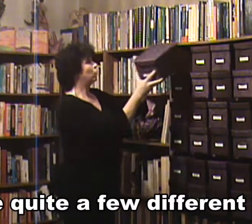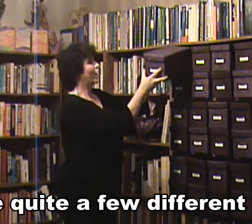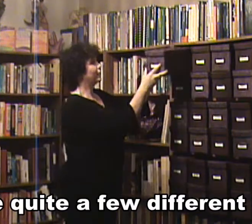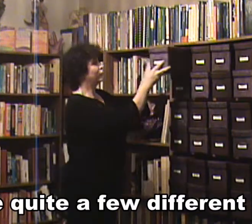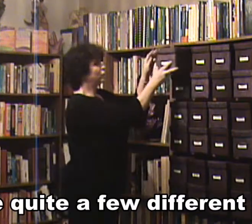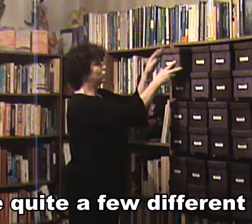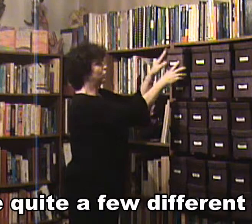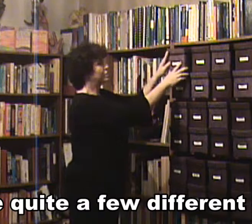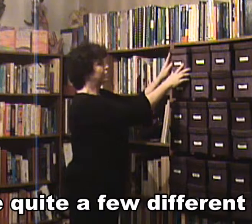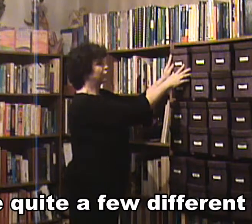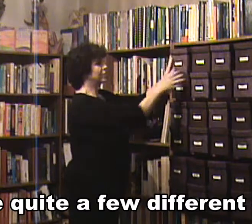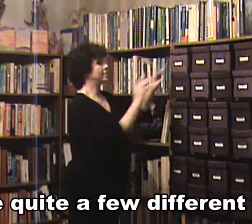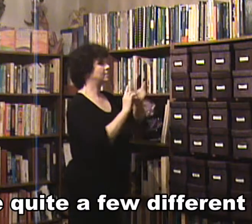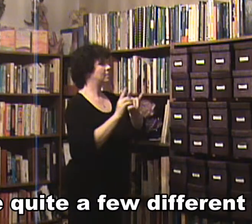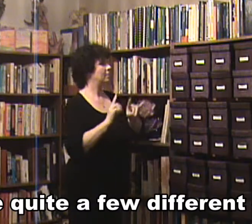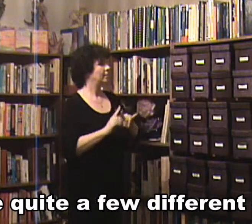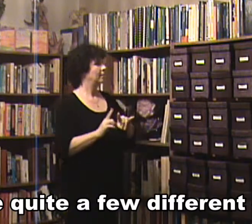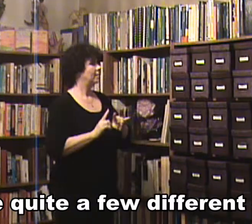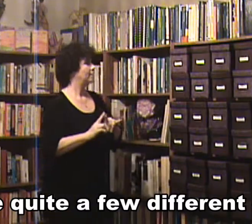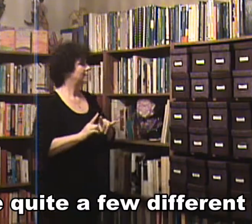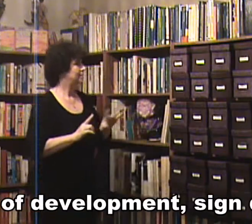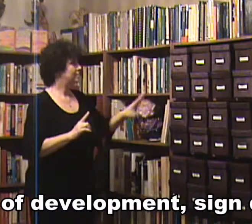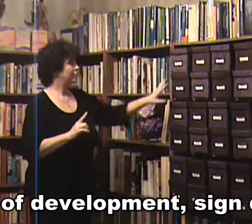quite a few different